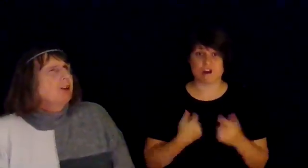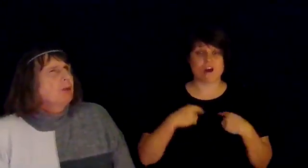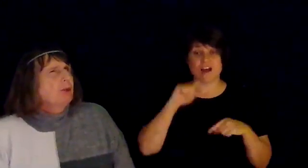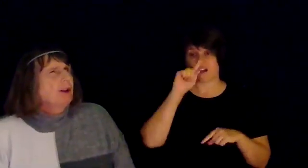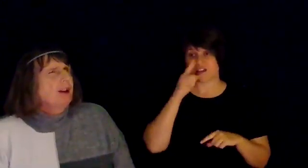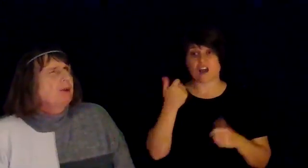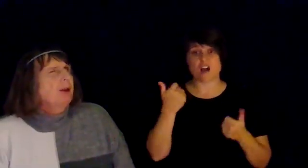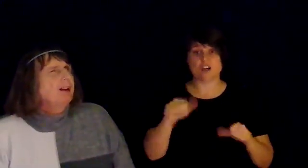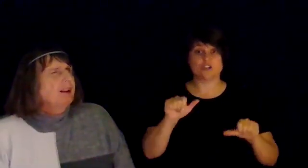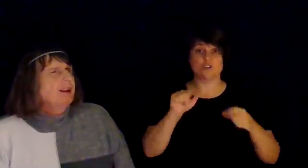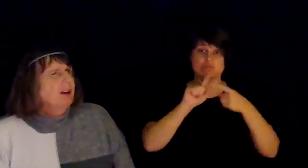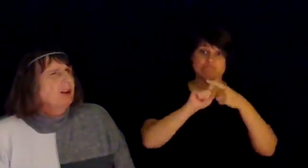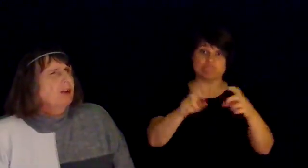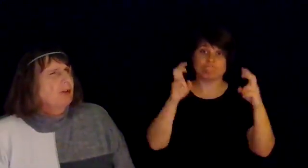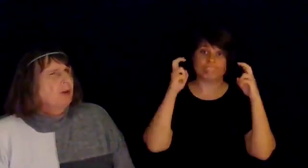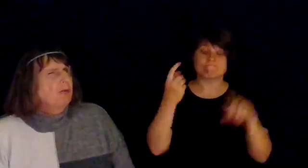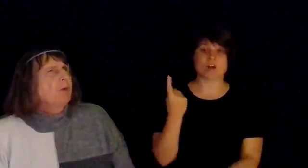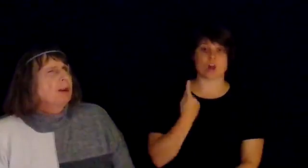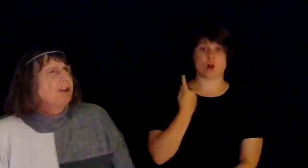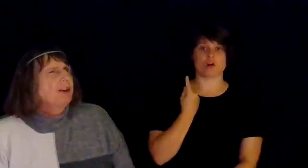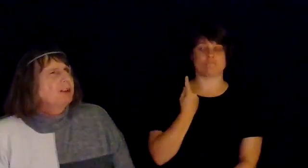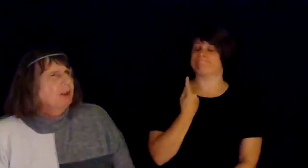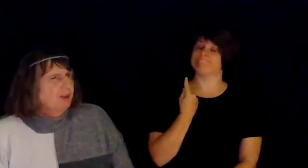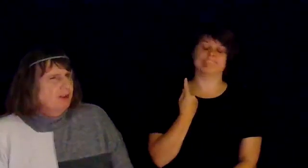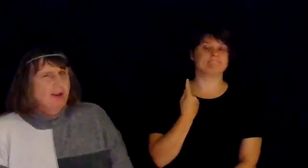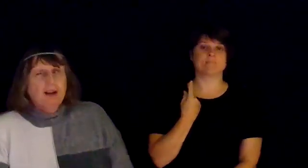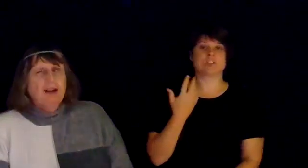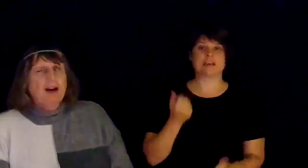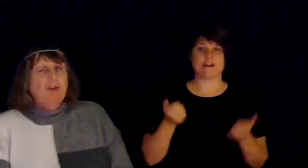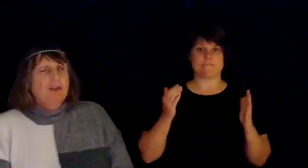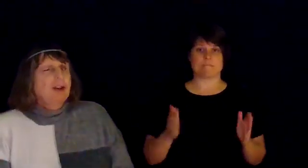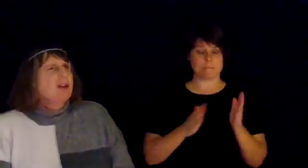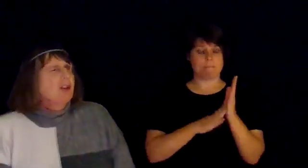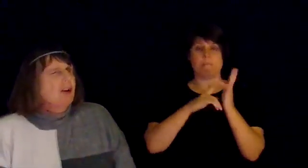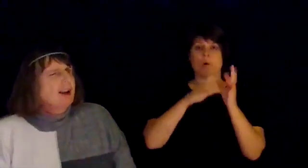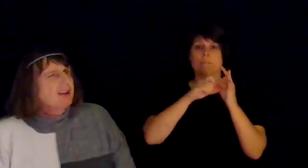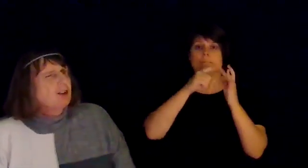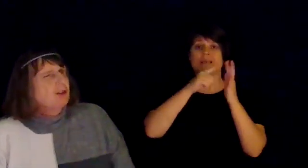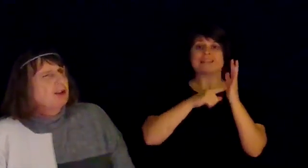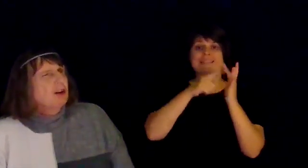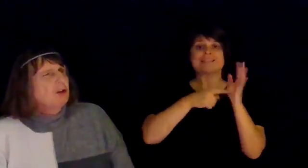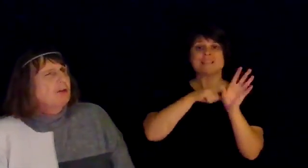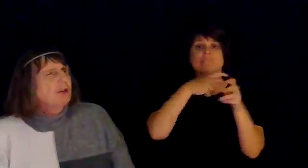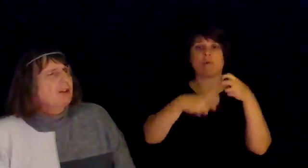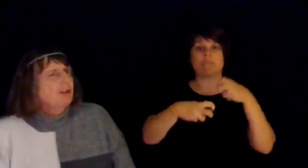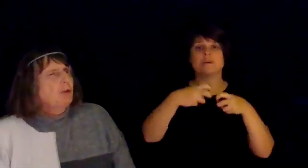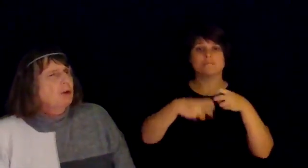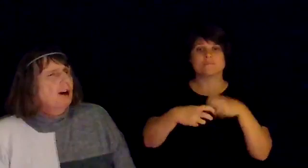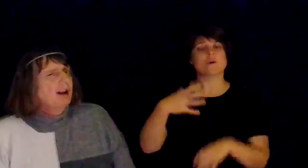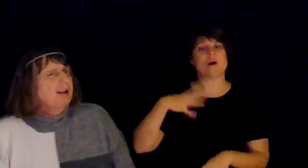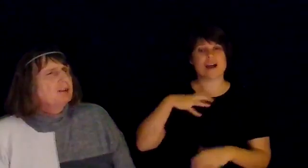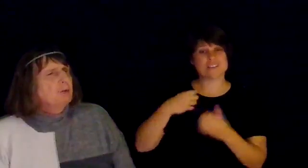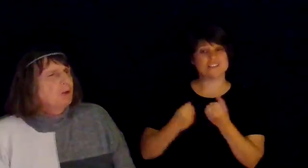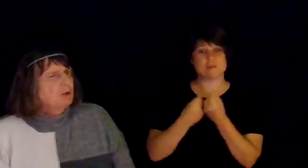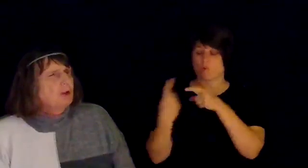public transport independently now because of my mobility issues. So I had to sort of go